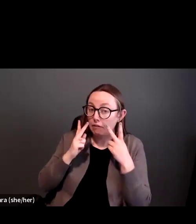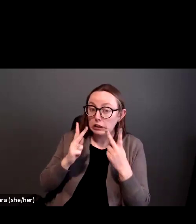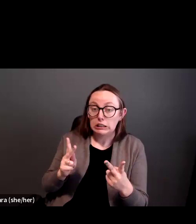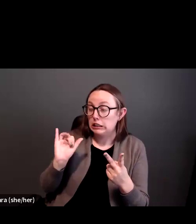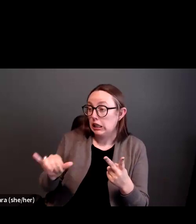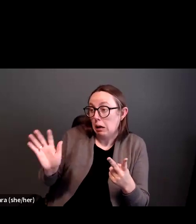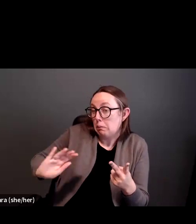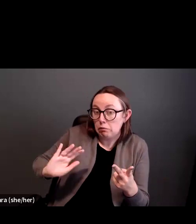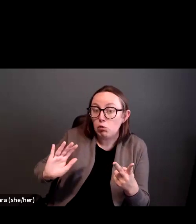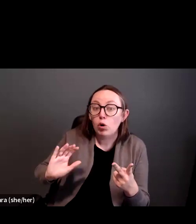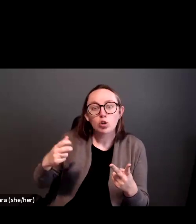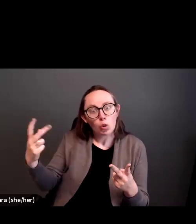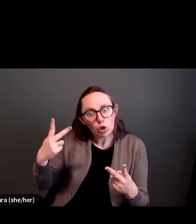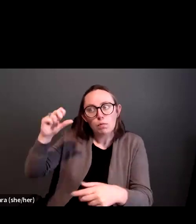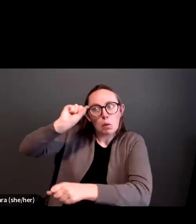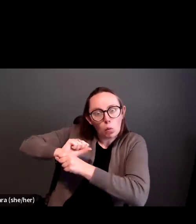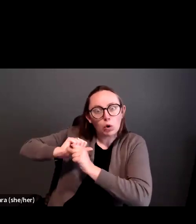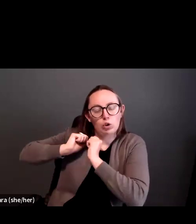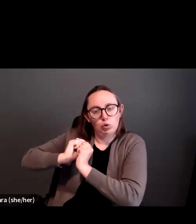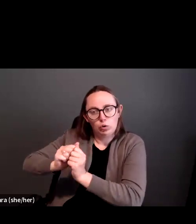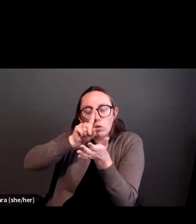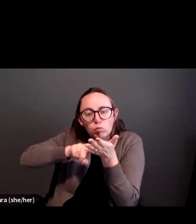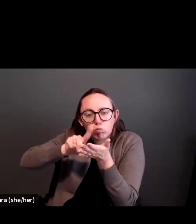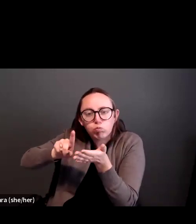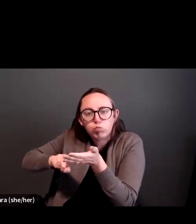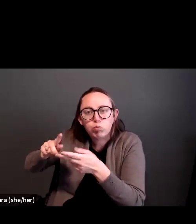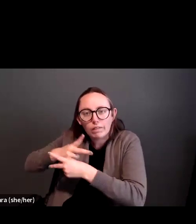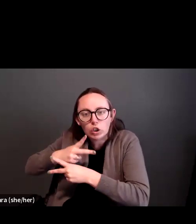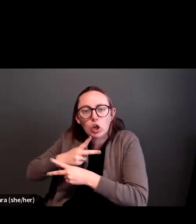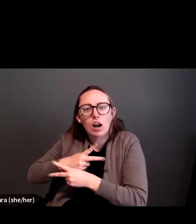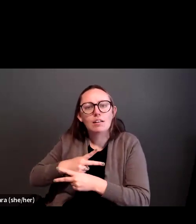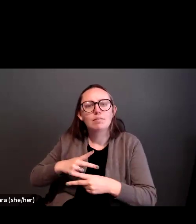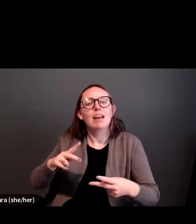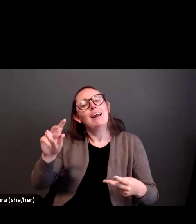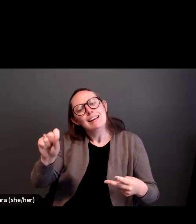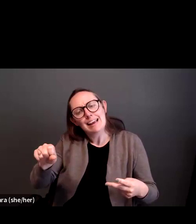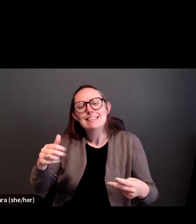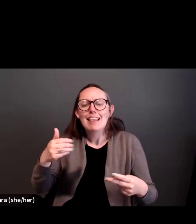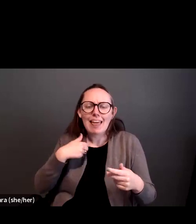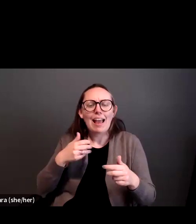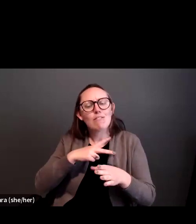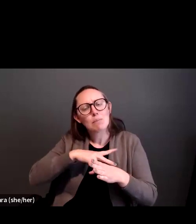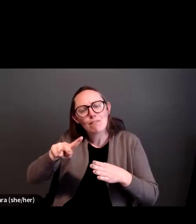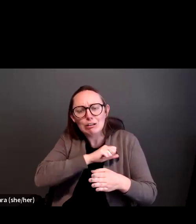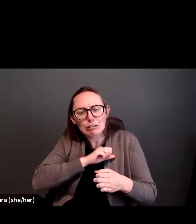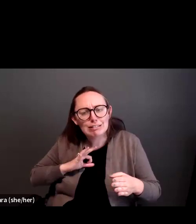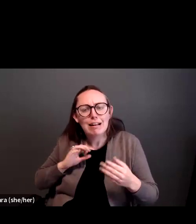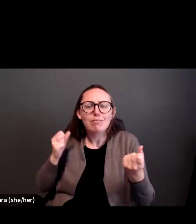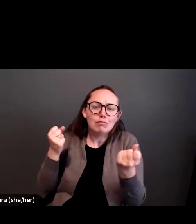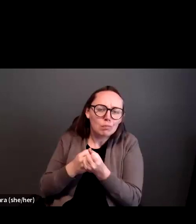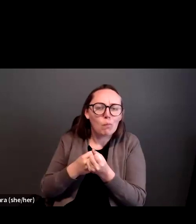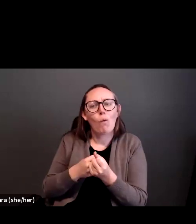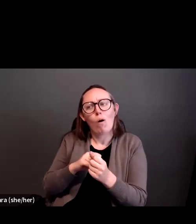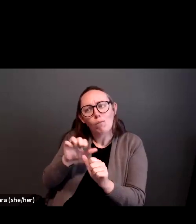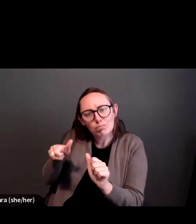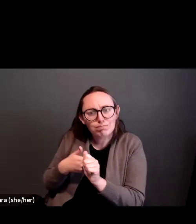to figure it out. Right? Of course, they have us as a backstop, they have a lot of supports, but one of the greatest things that they do